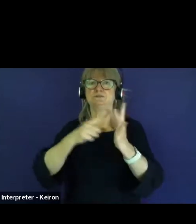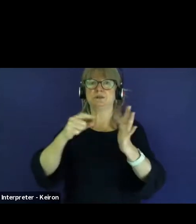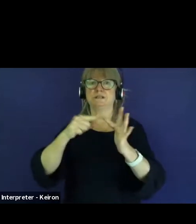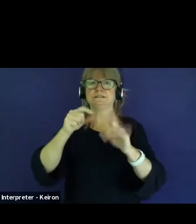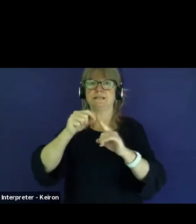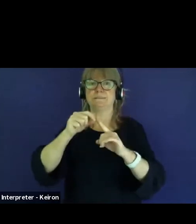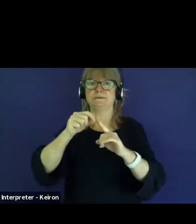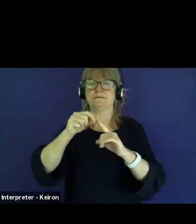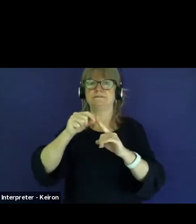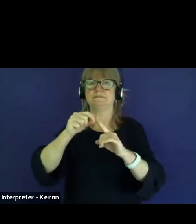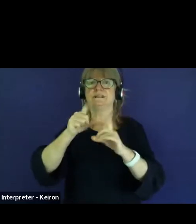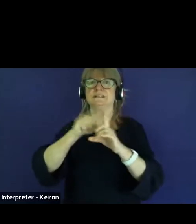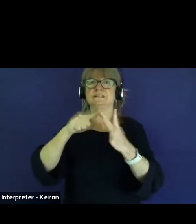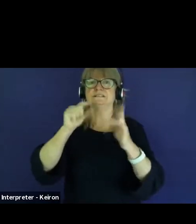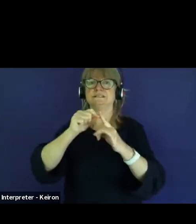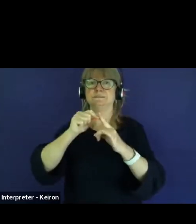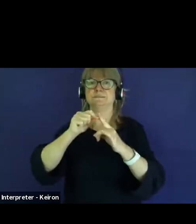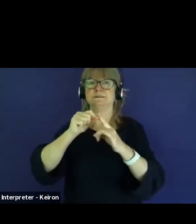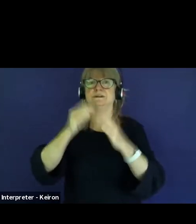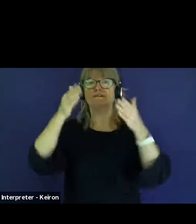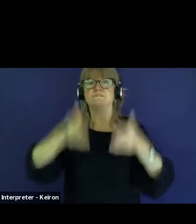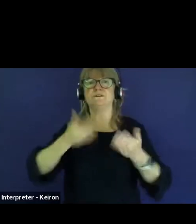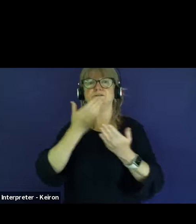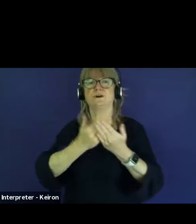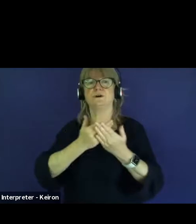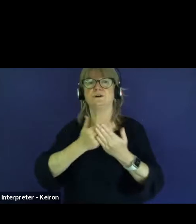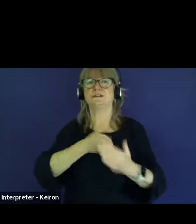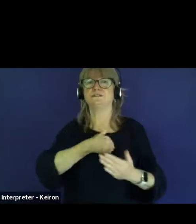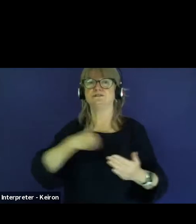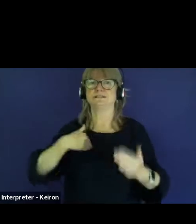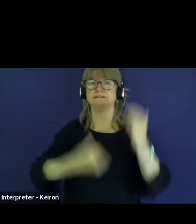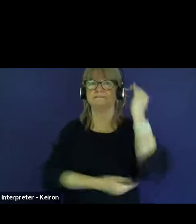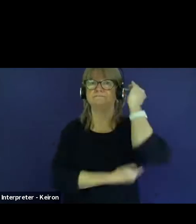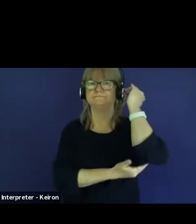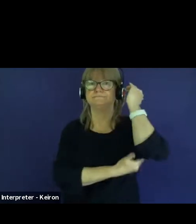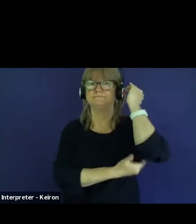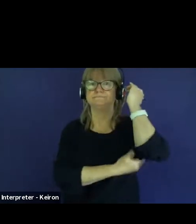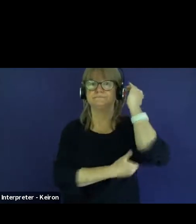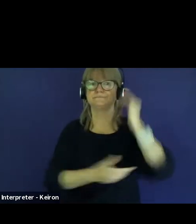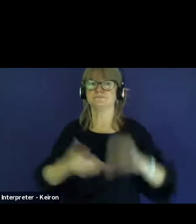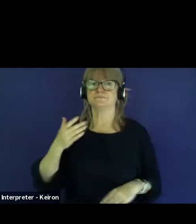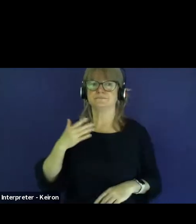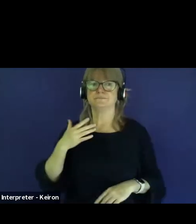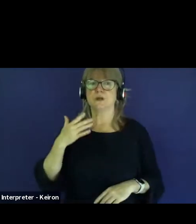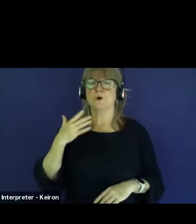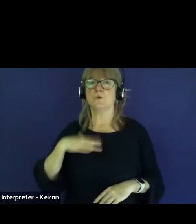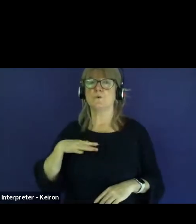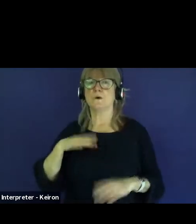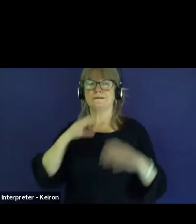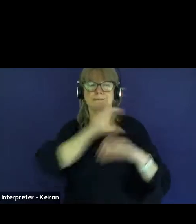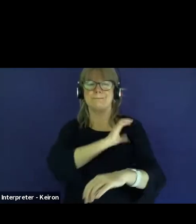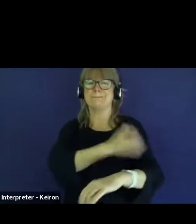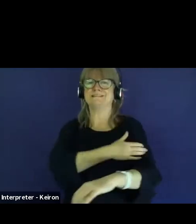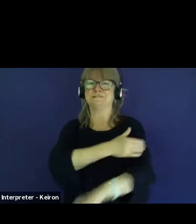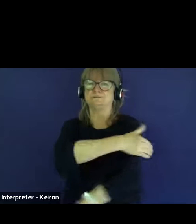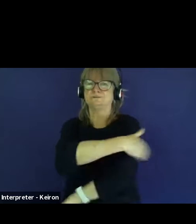plank, targeting more our chest and these muscles through here. So like with the hamstrings, we want to target those muscles at the back that we just didn't